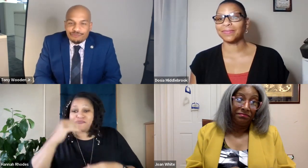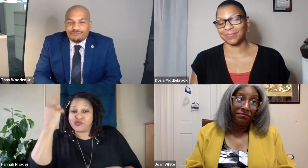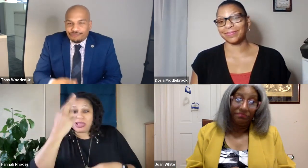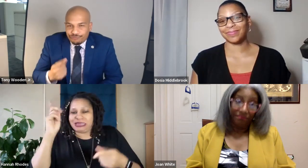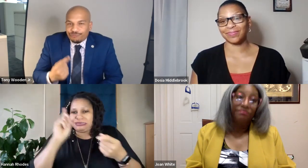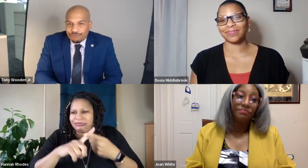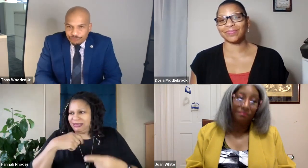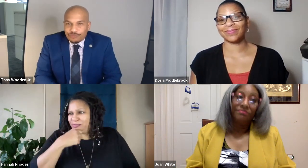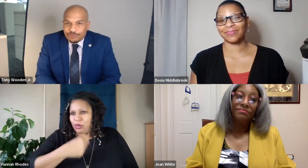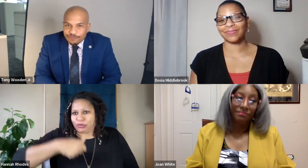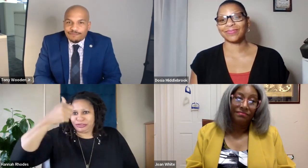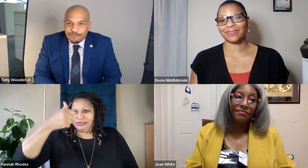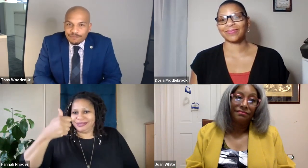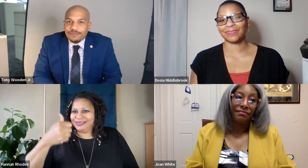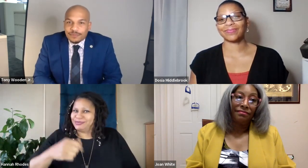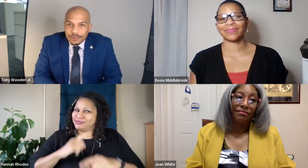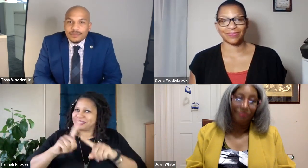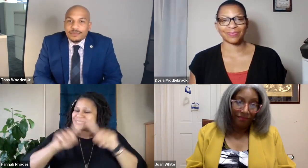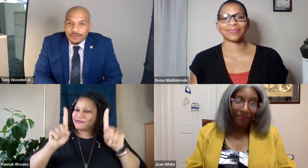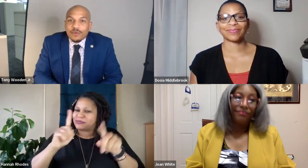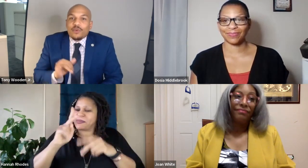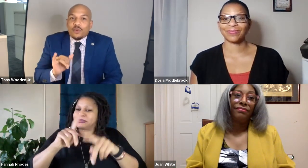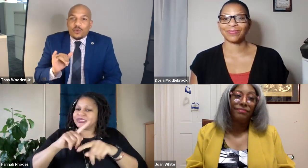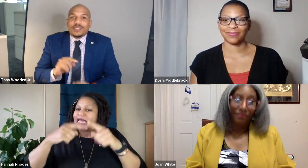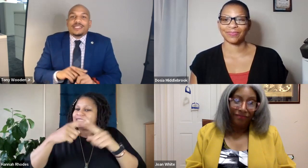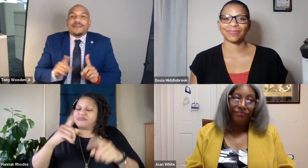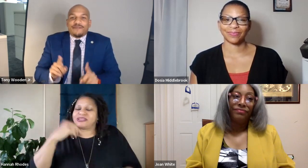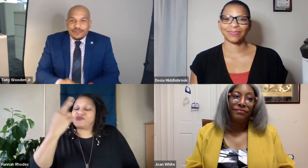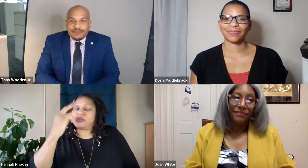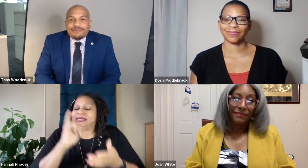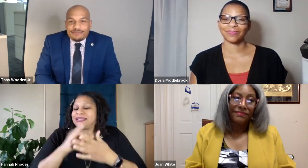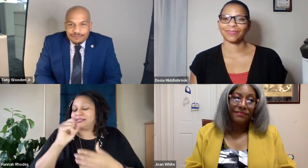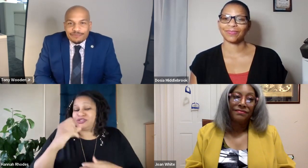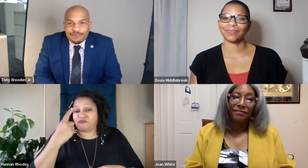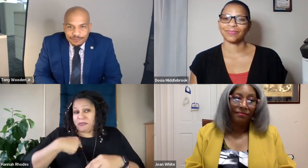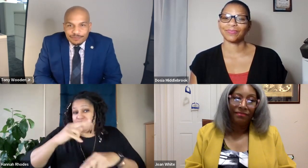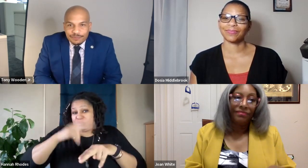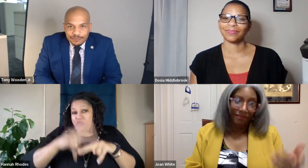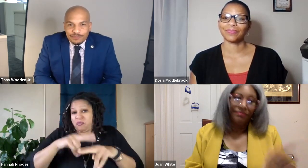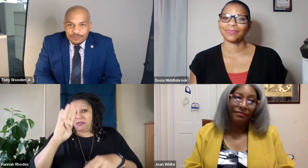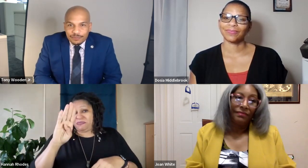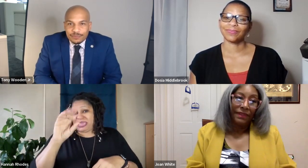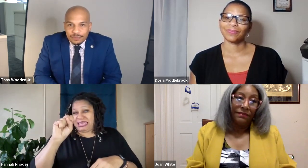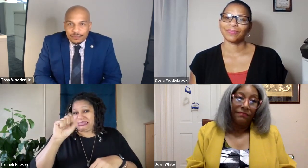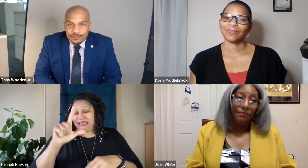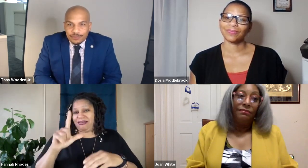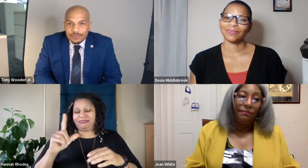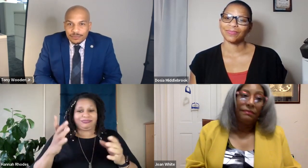a difference between Black ASL and ASL. And for me, because that's how I was raised, I didn't realize there was a difference. This is